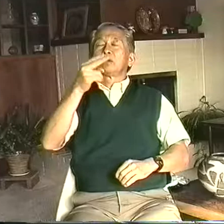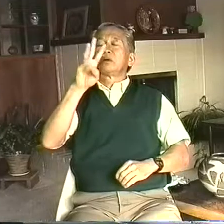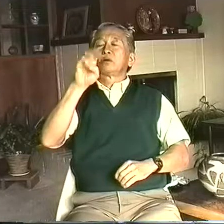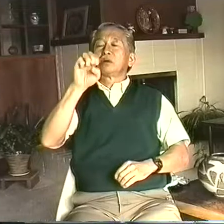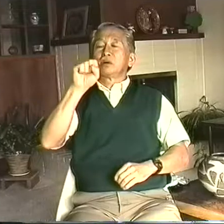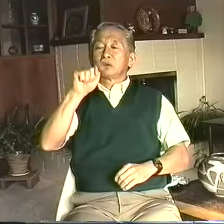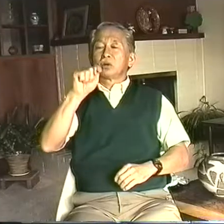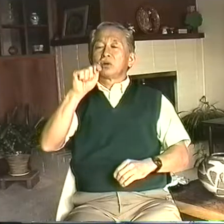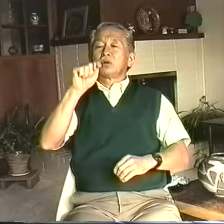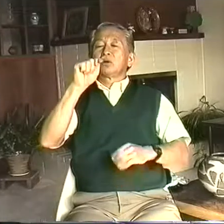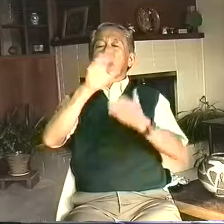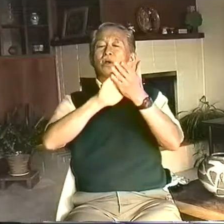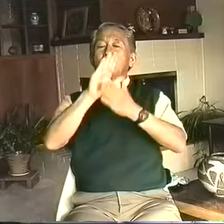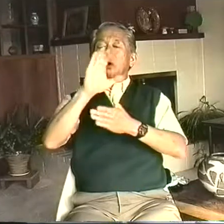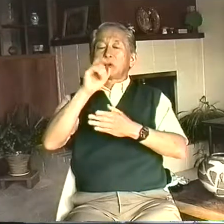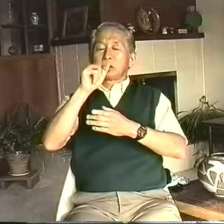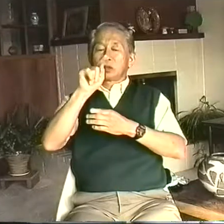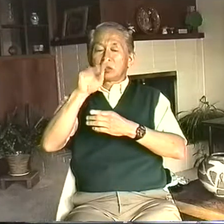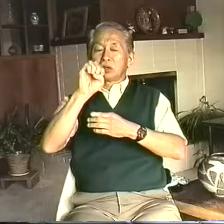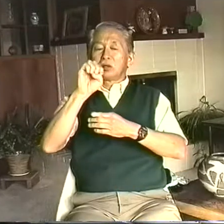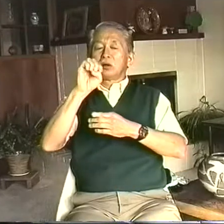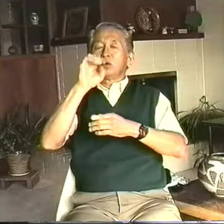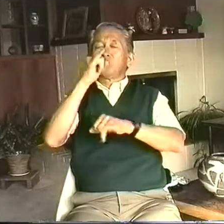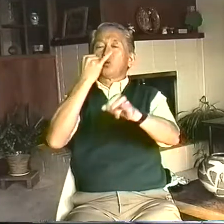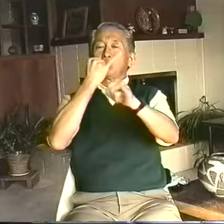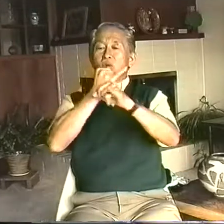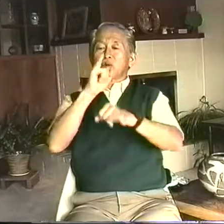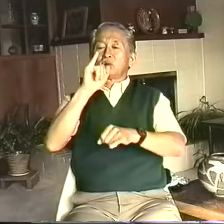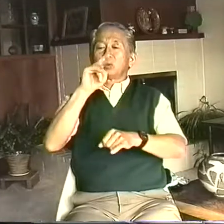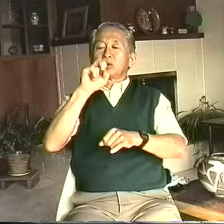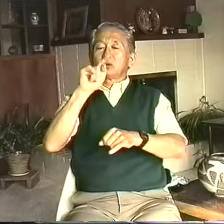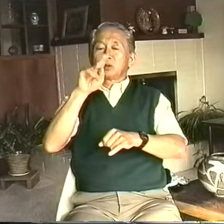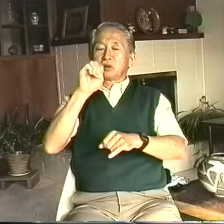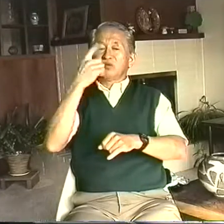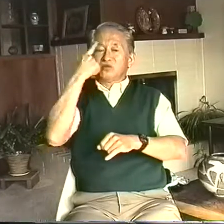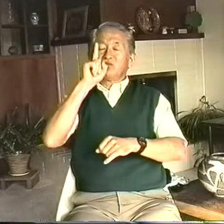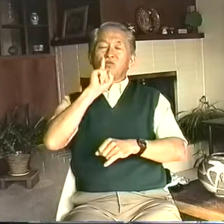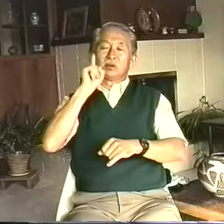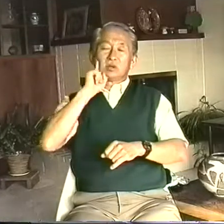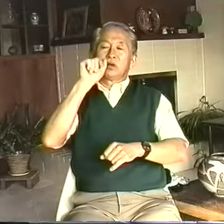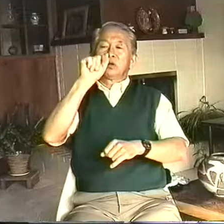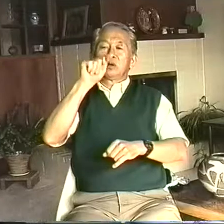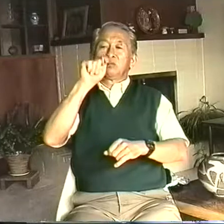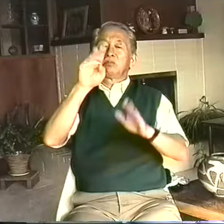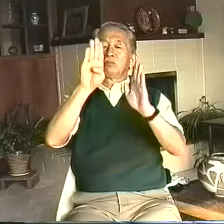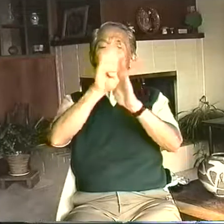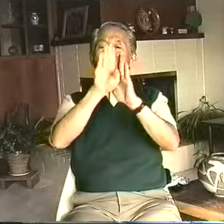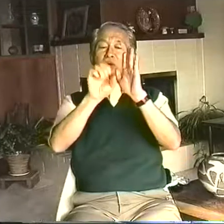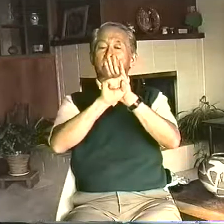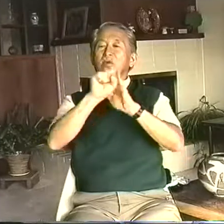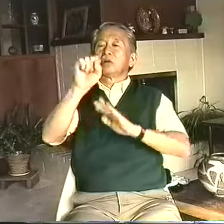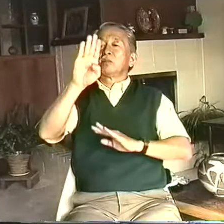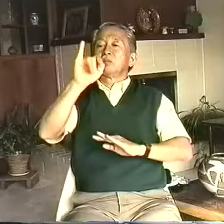While I was teaching at SWID, the Southwest Collegiate Institute for the Deaf, at Big Springs,